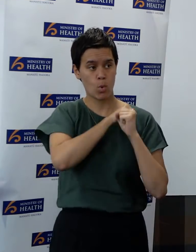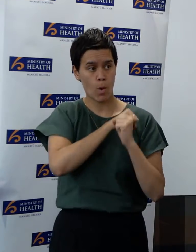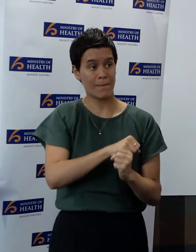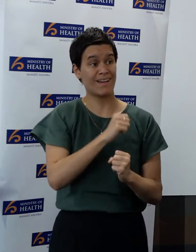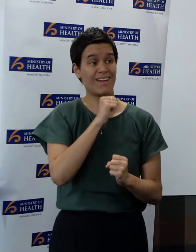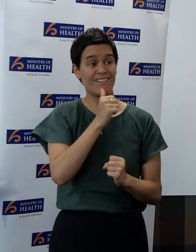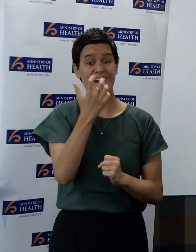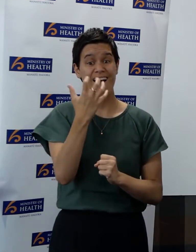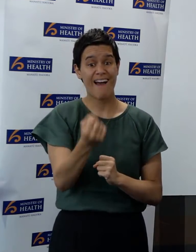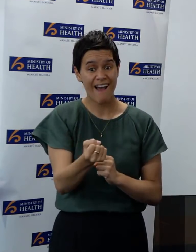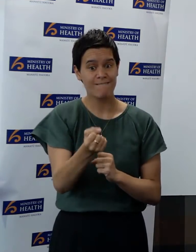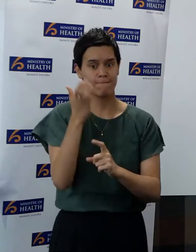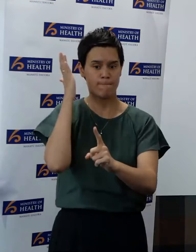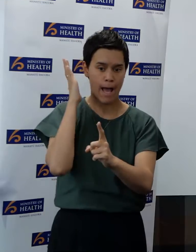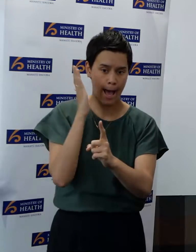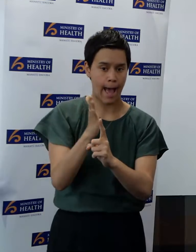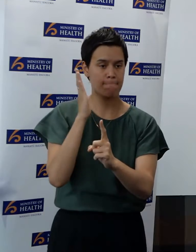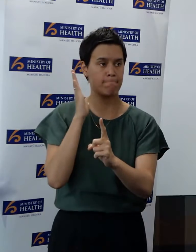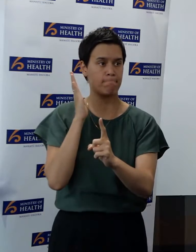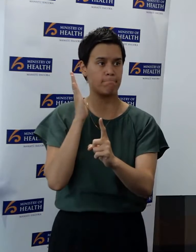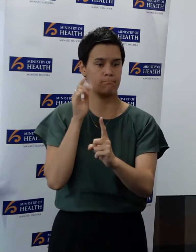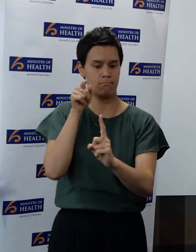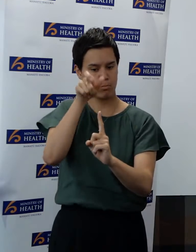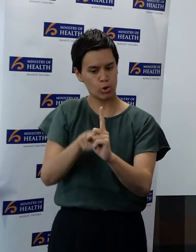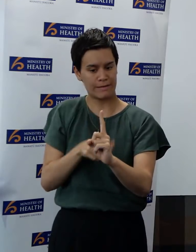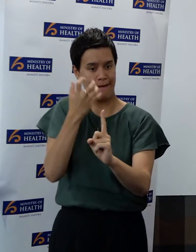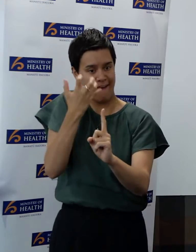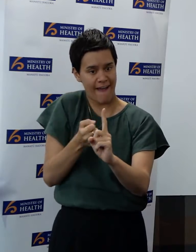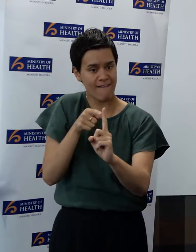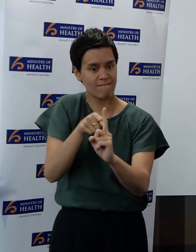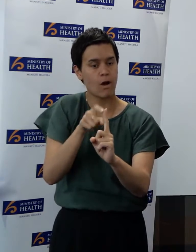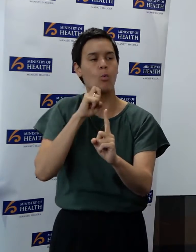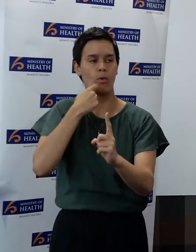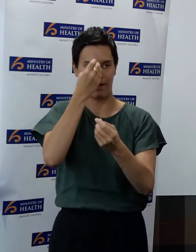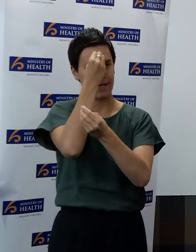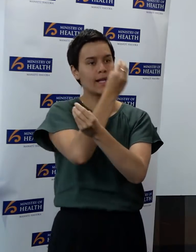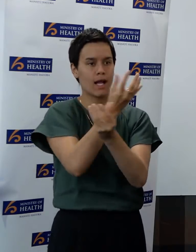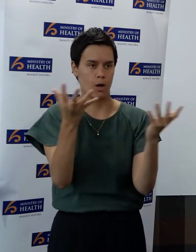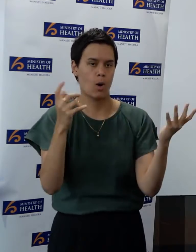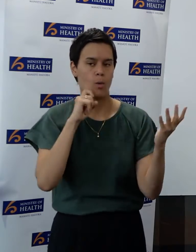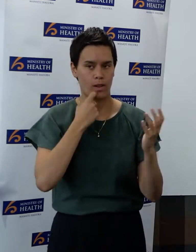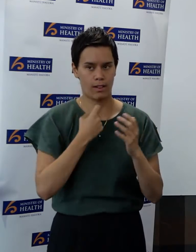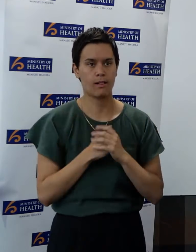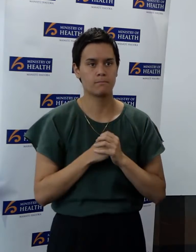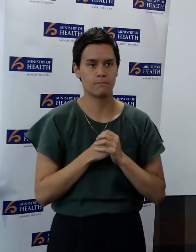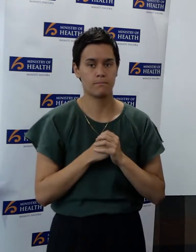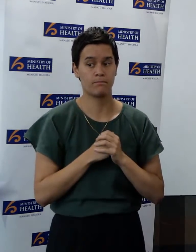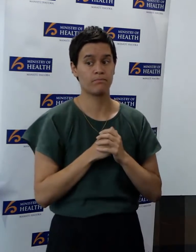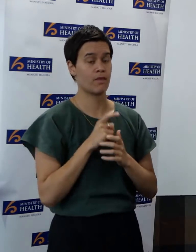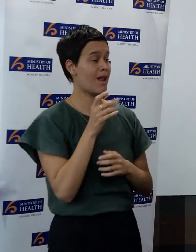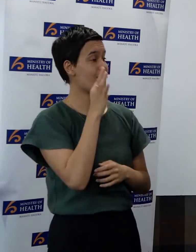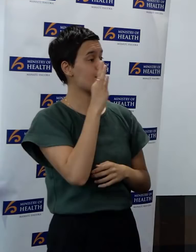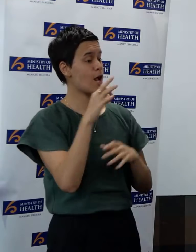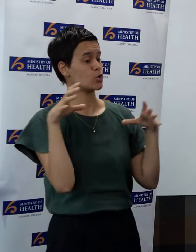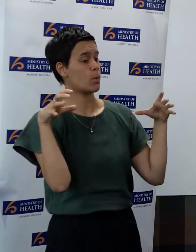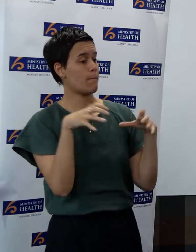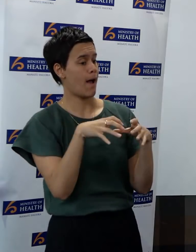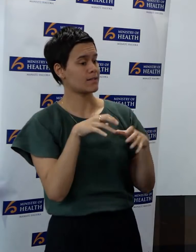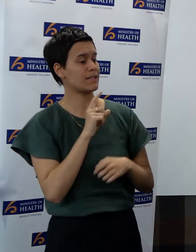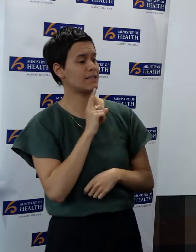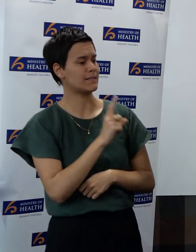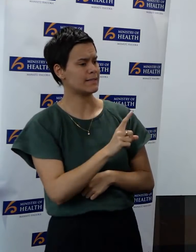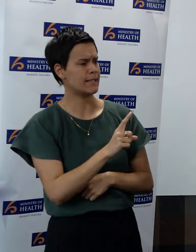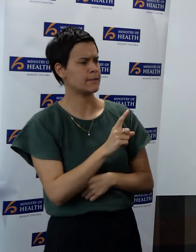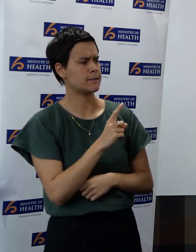case, we will inform the public and media once we know. National is quite critical that you're not expanding